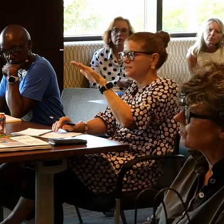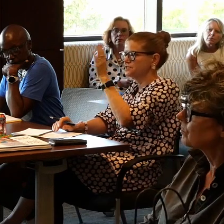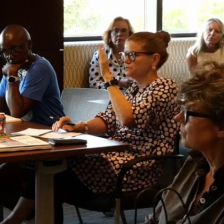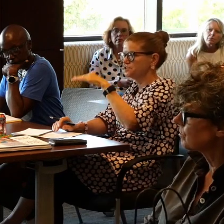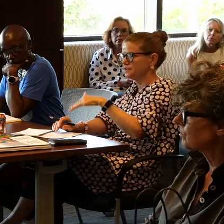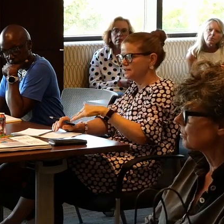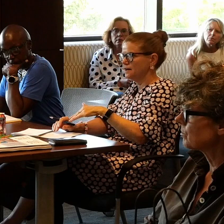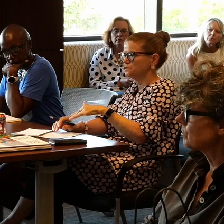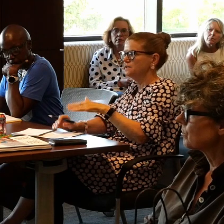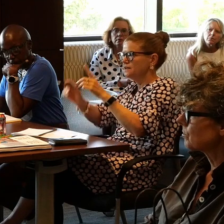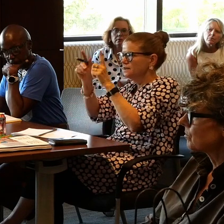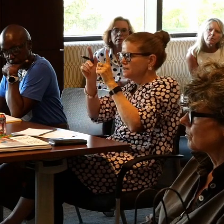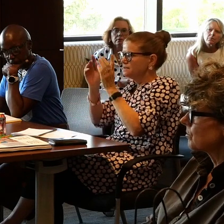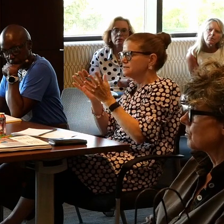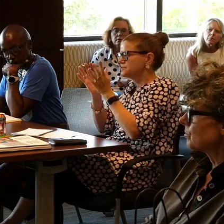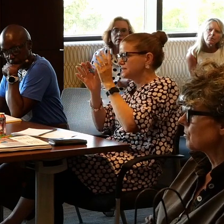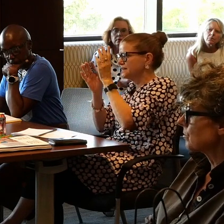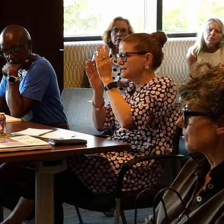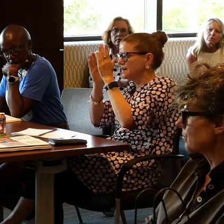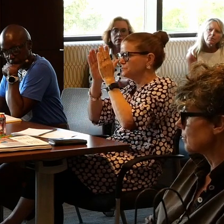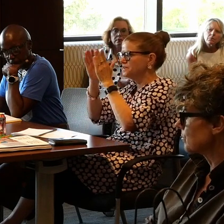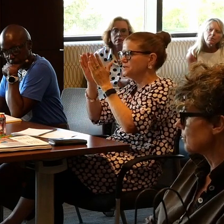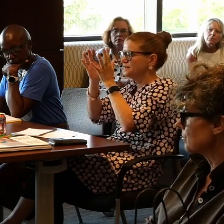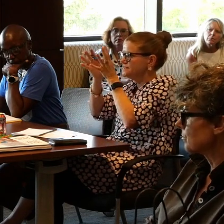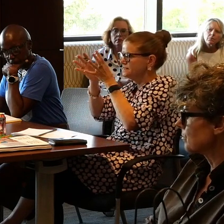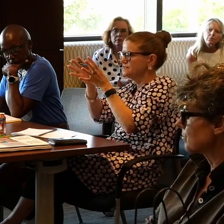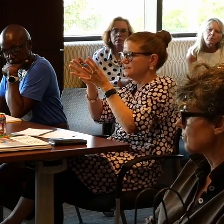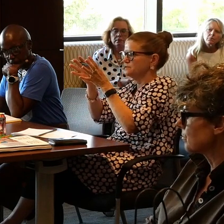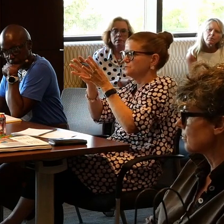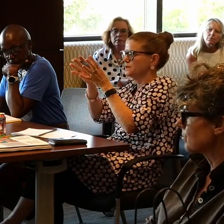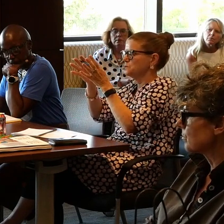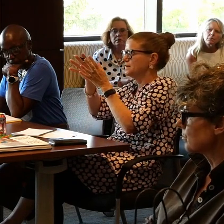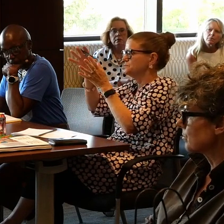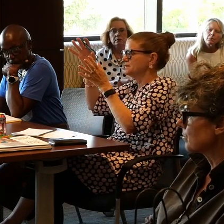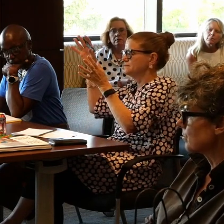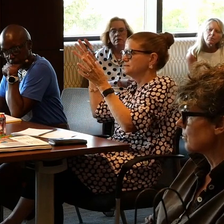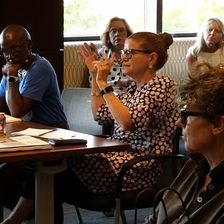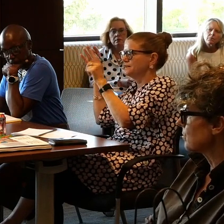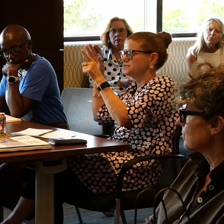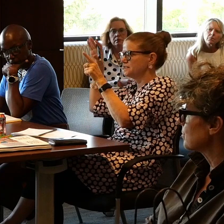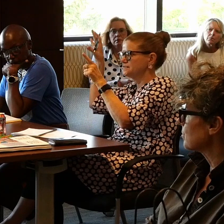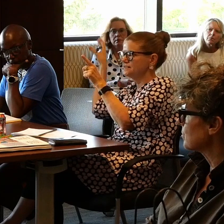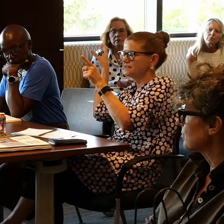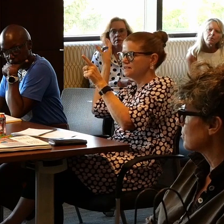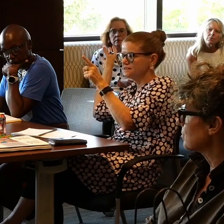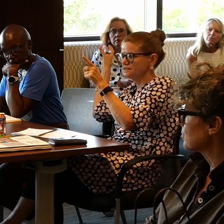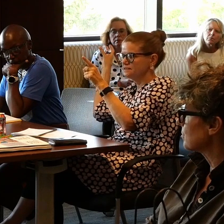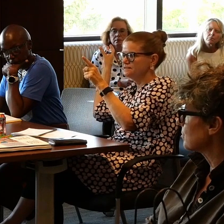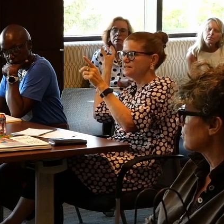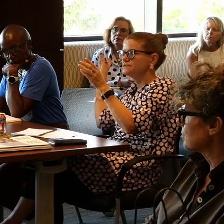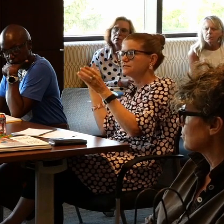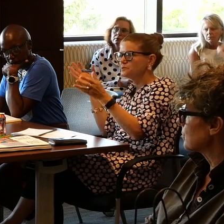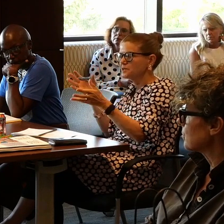The production was shut down. Mm-hmm. So it's kind of like in that period, I didn't get what I wanted, but I'll have to check the dates. The thing